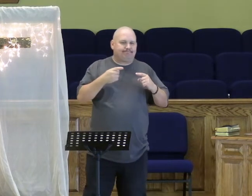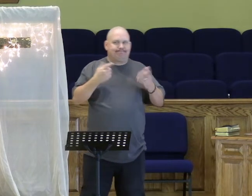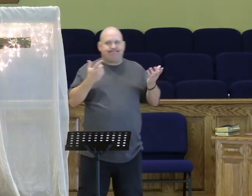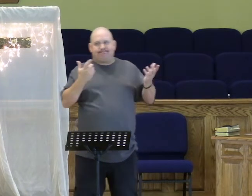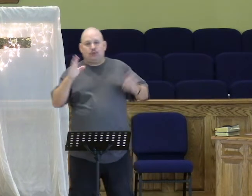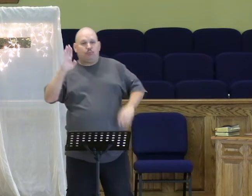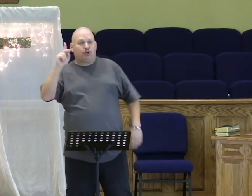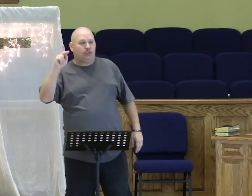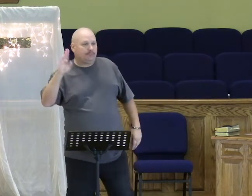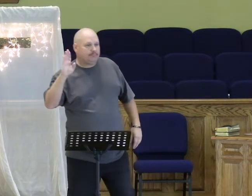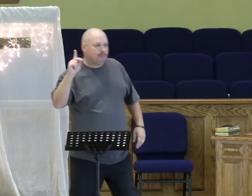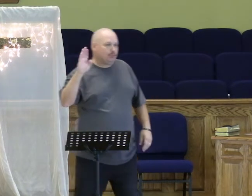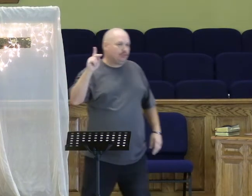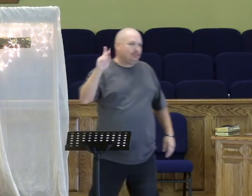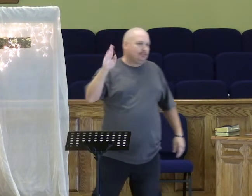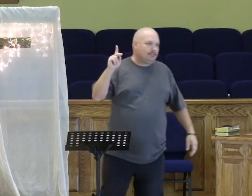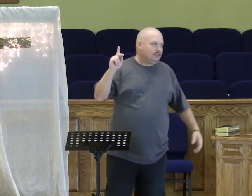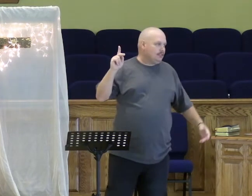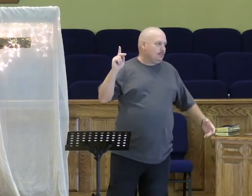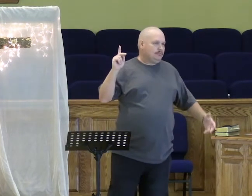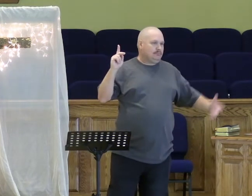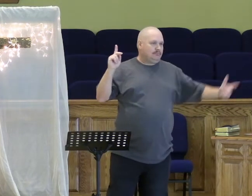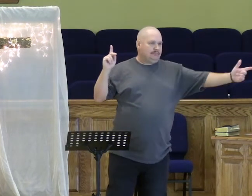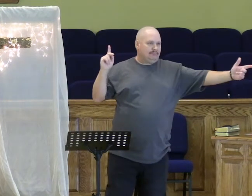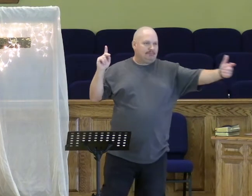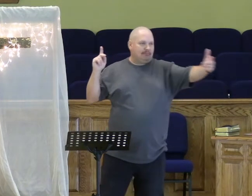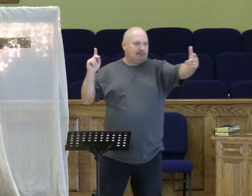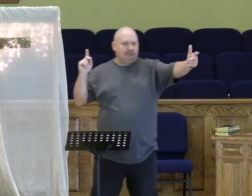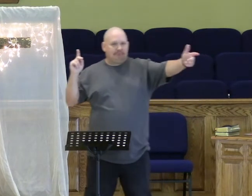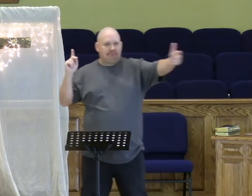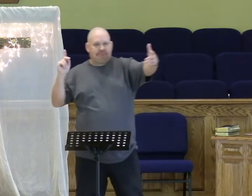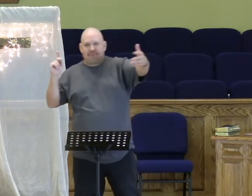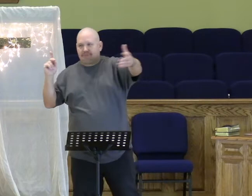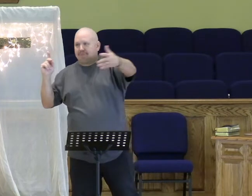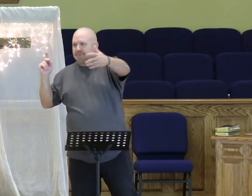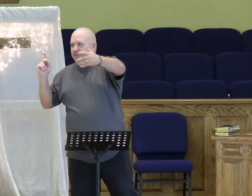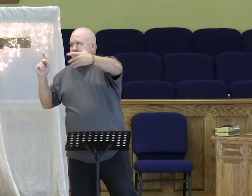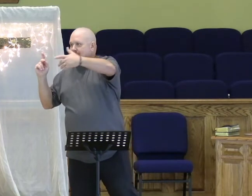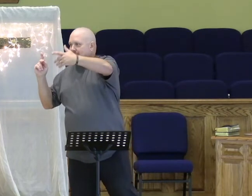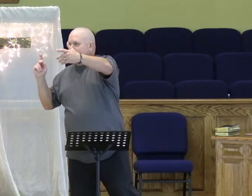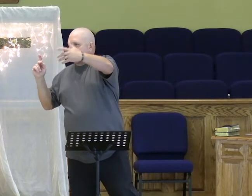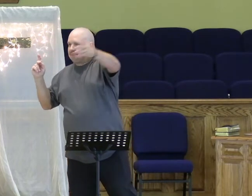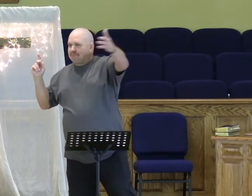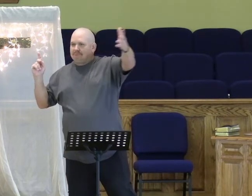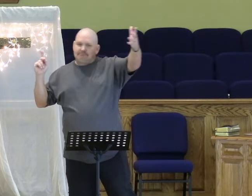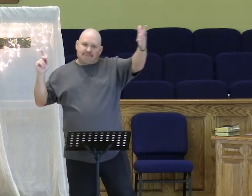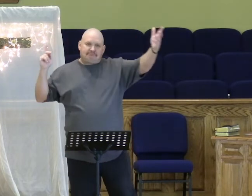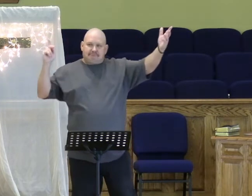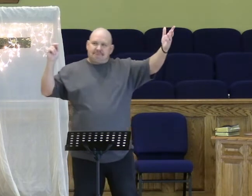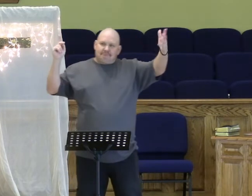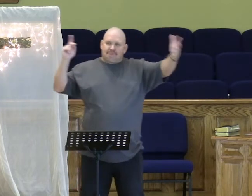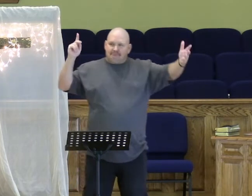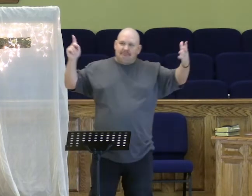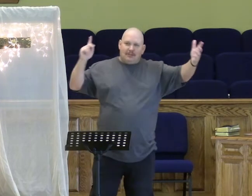McDonald's fans. How about old Burger King? Burger King, where's our Burger King lovers? Yeah, Burger King. All right, we got a few Burger King folk in